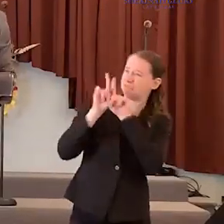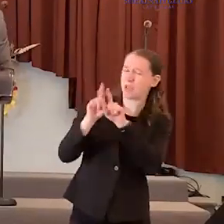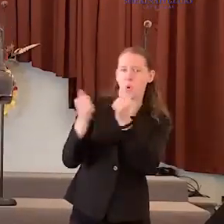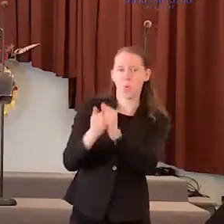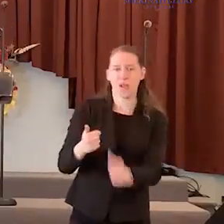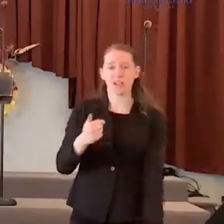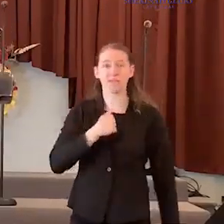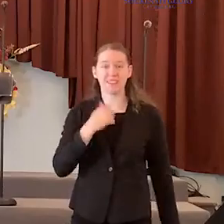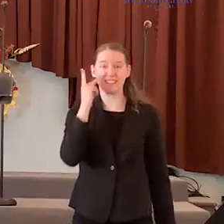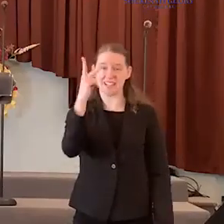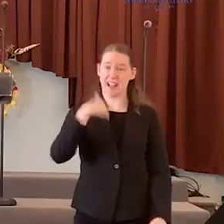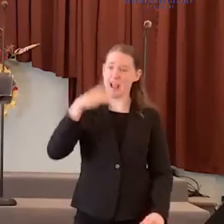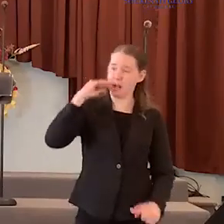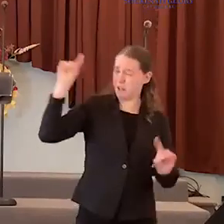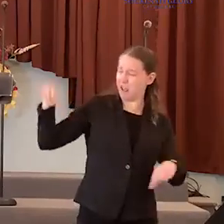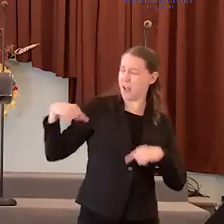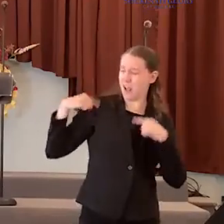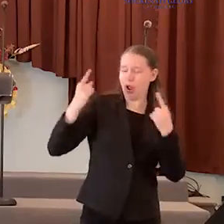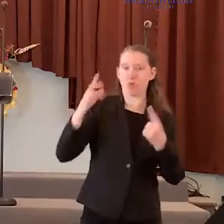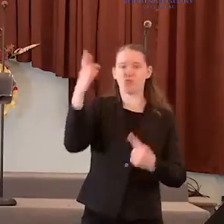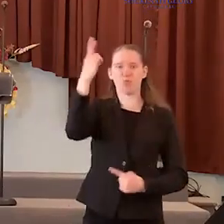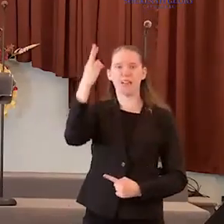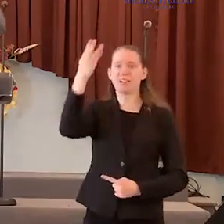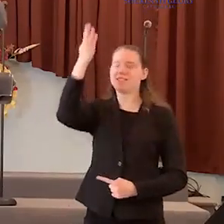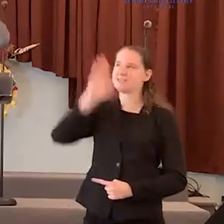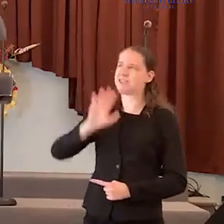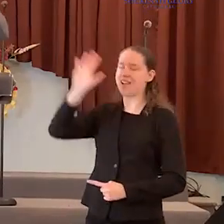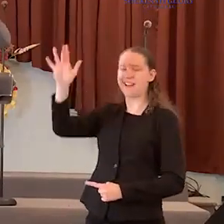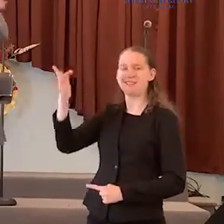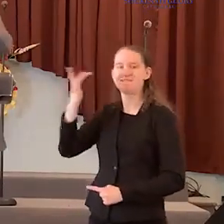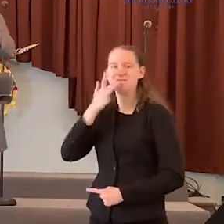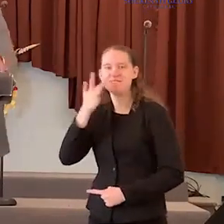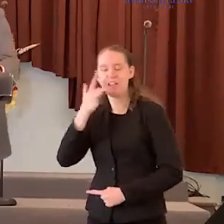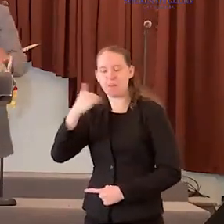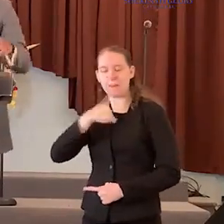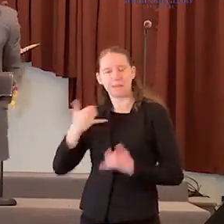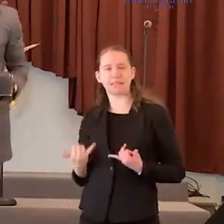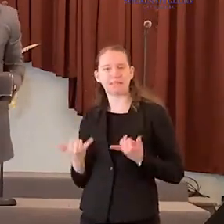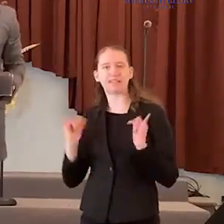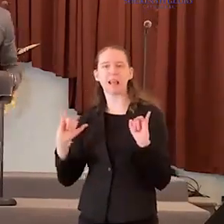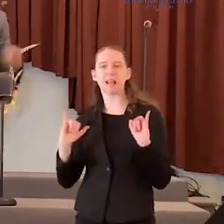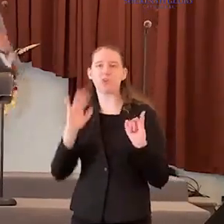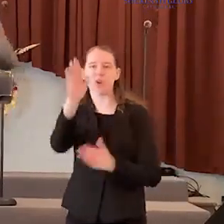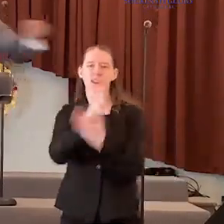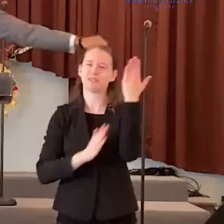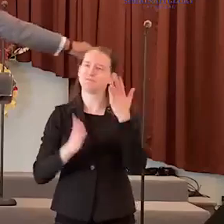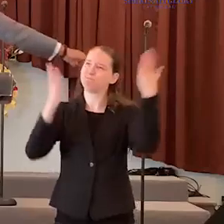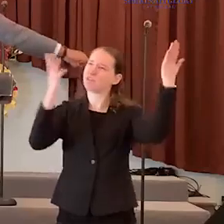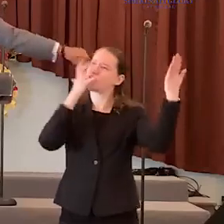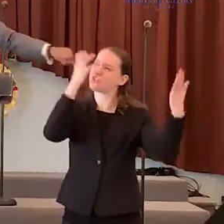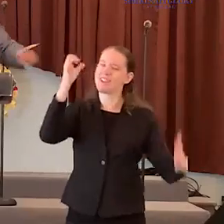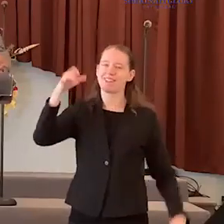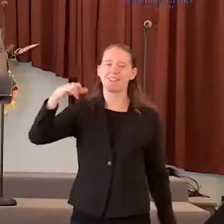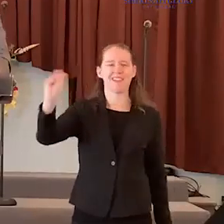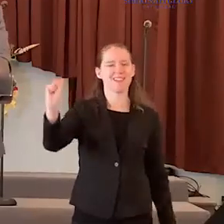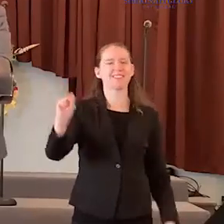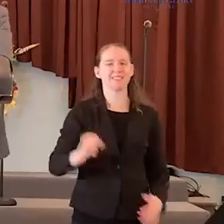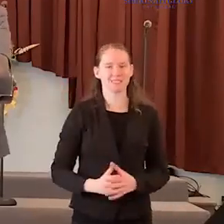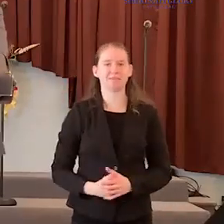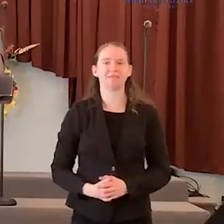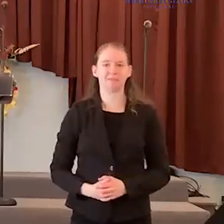what I've gone through and realize that God's hand of favor is still on my life. Lift your hand and shout, yes!